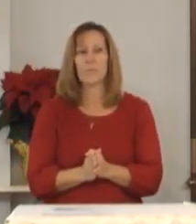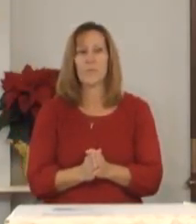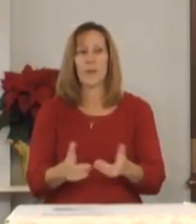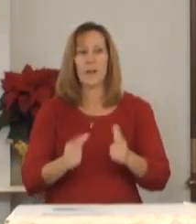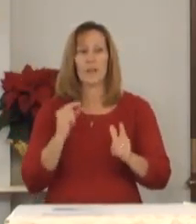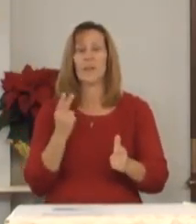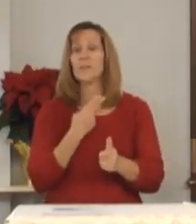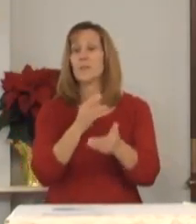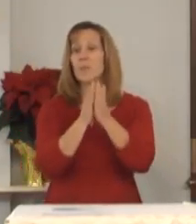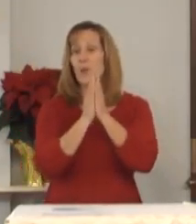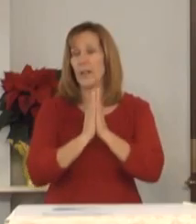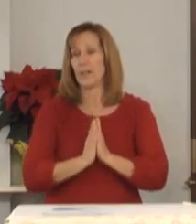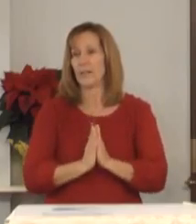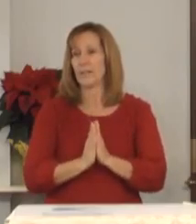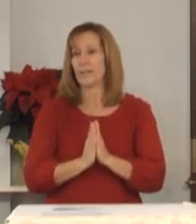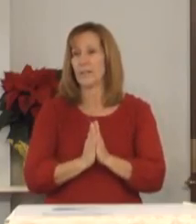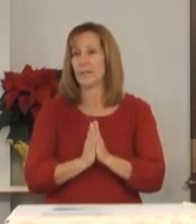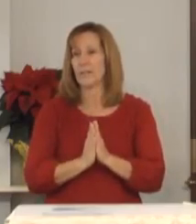Let us pray.